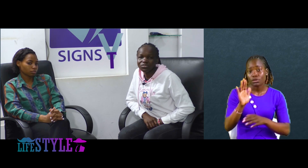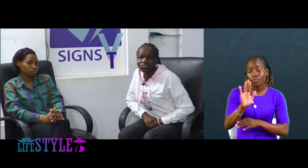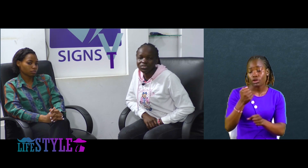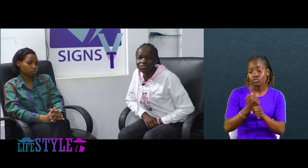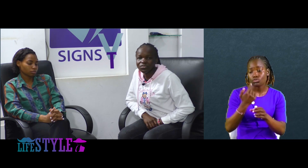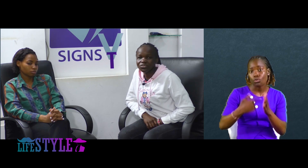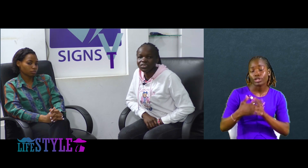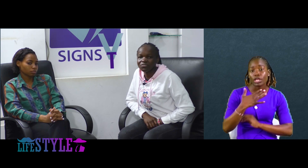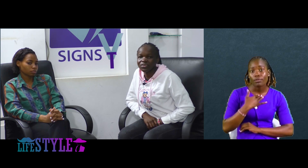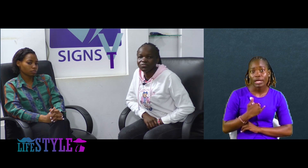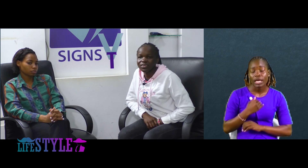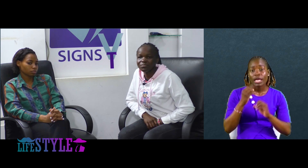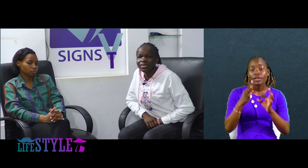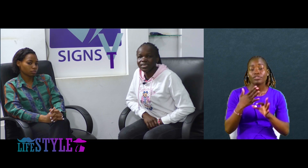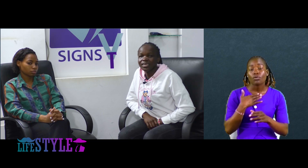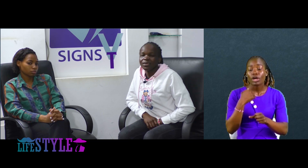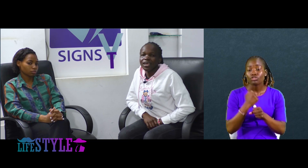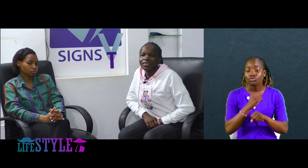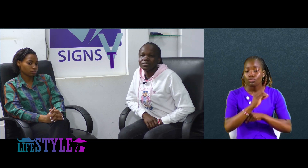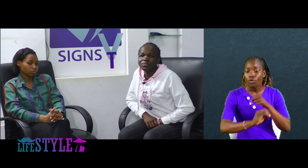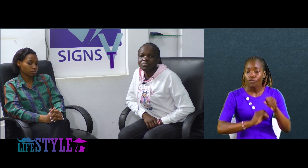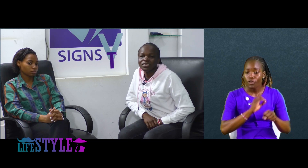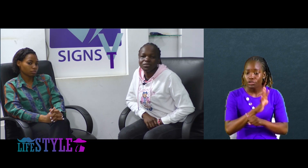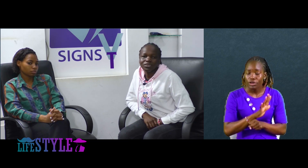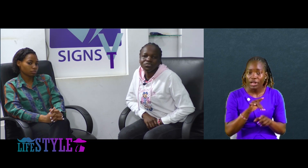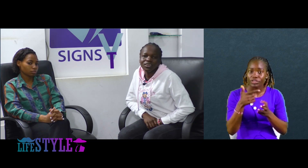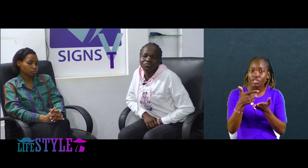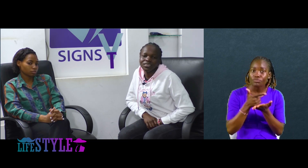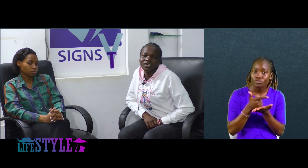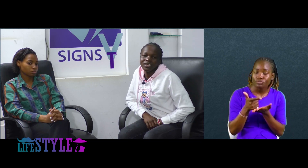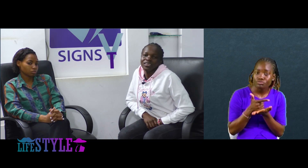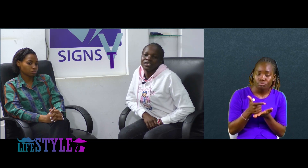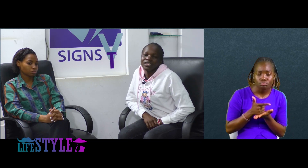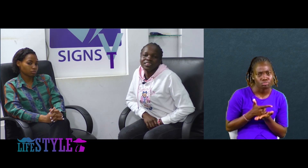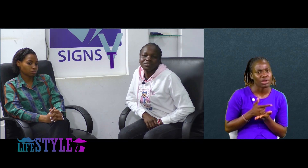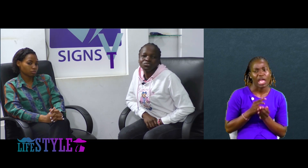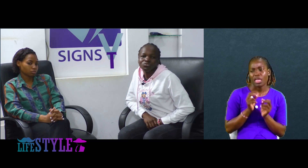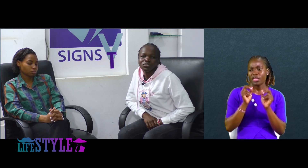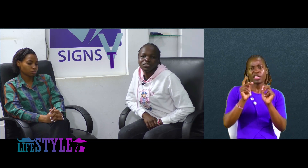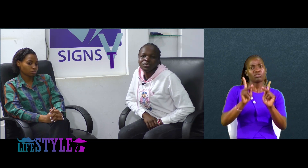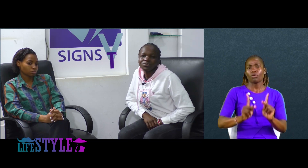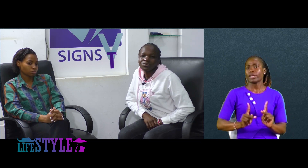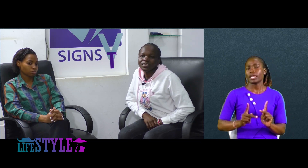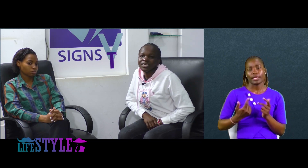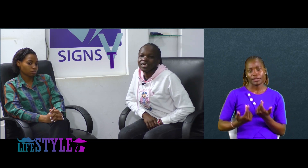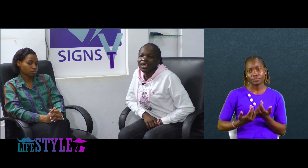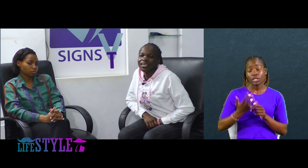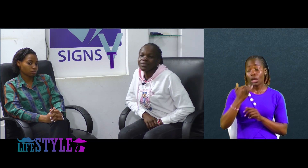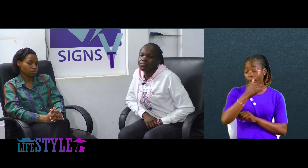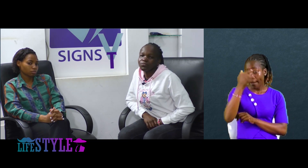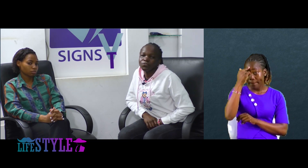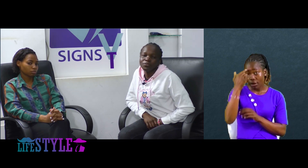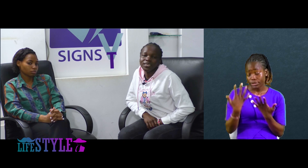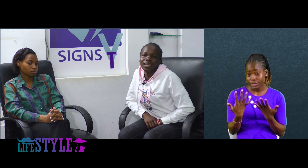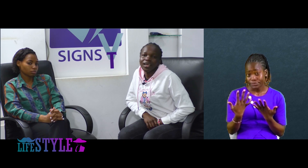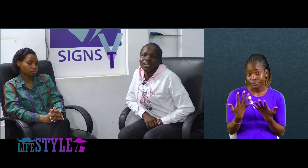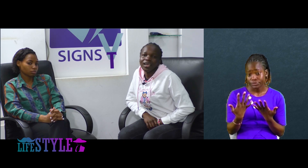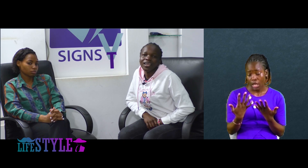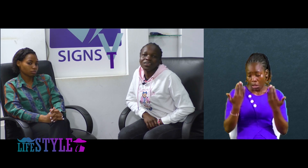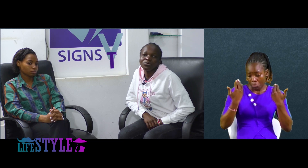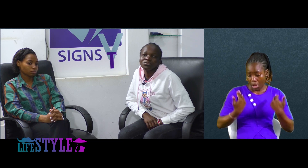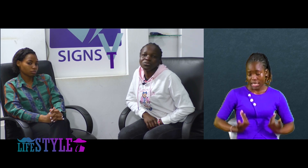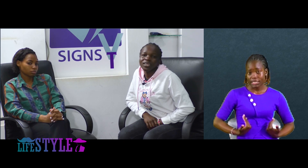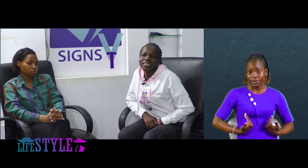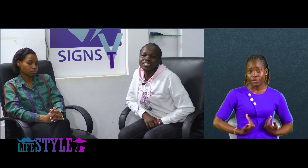If your child wants to take videography and film and maybe cinematography, let them do it, because for me,